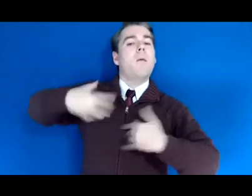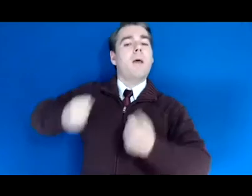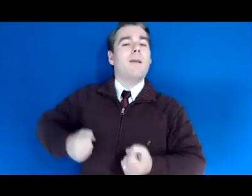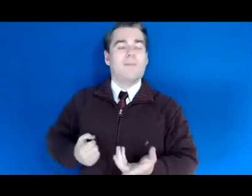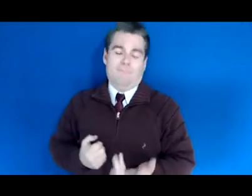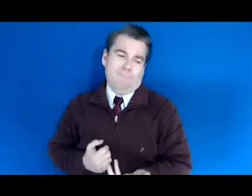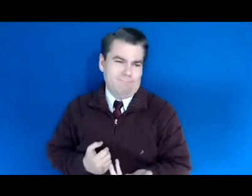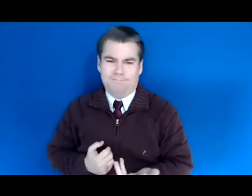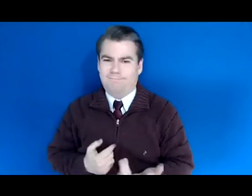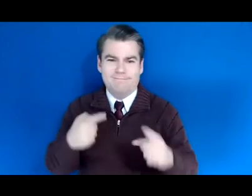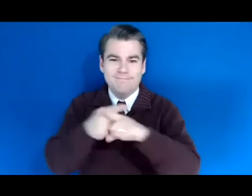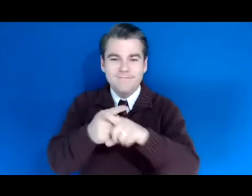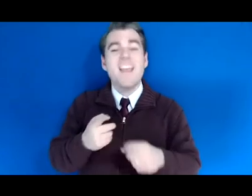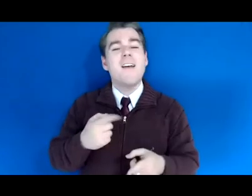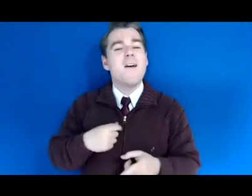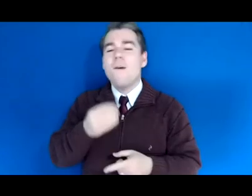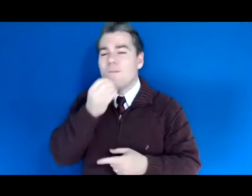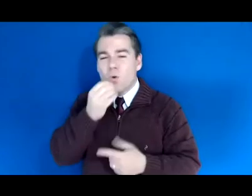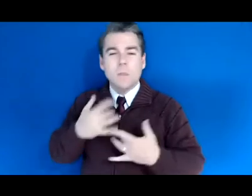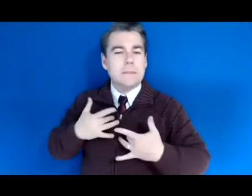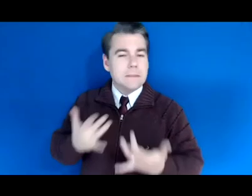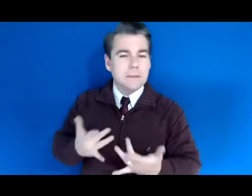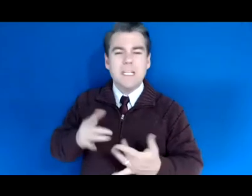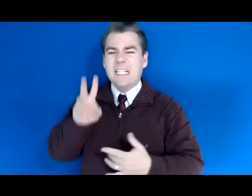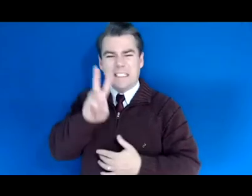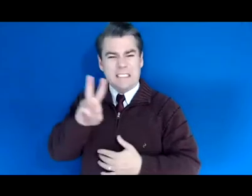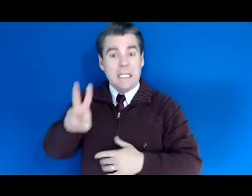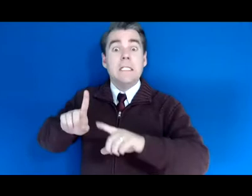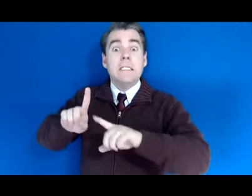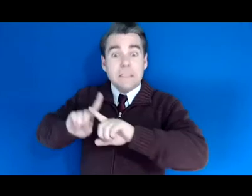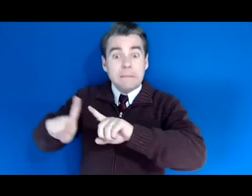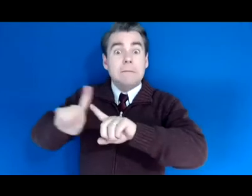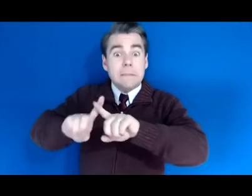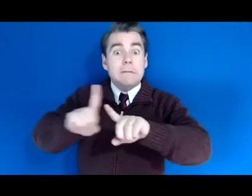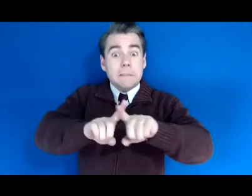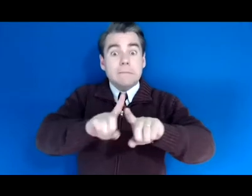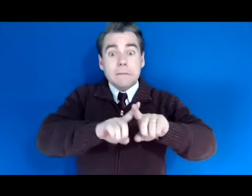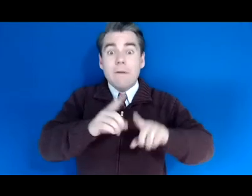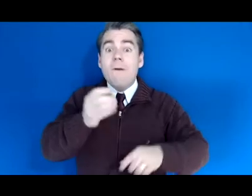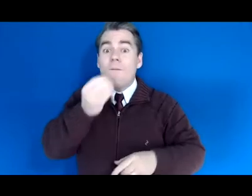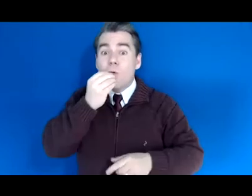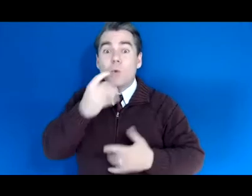food sensitivities, 66 food sensitivities that tested positive.